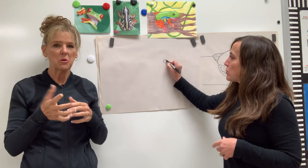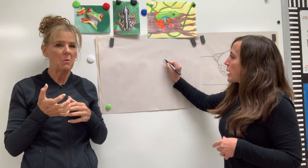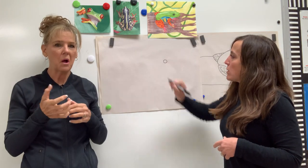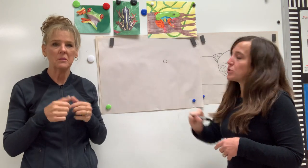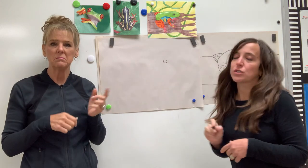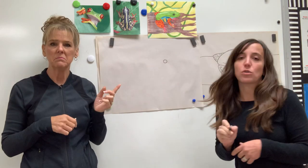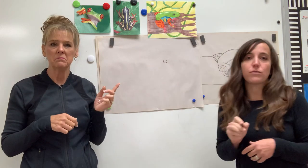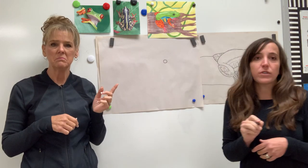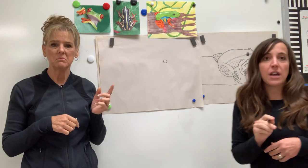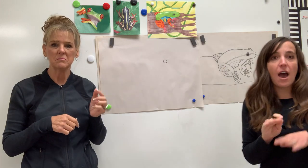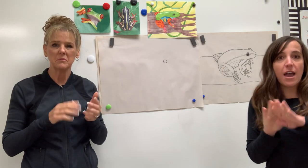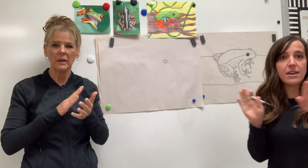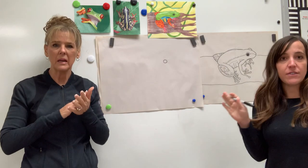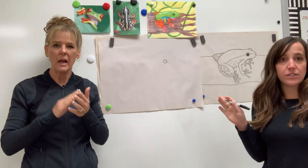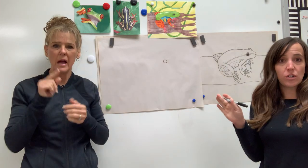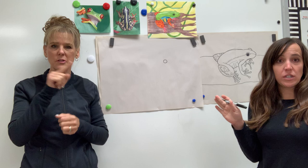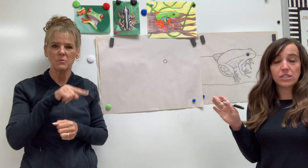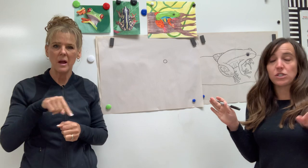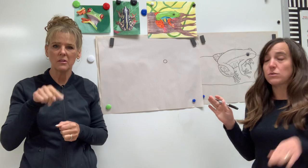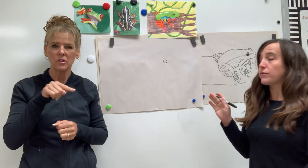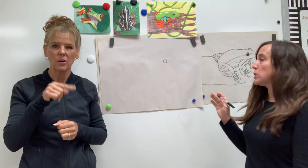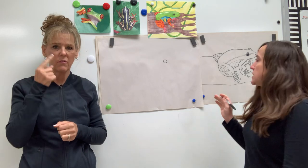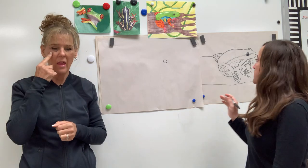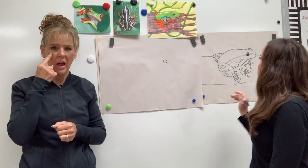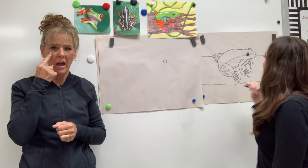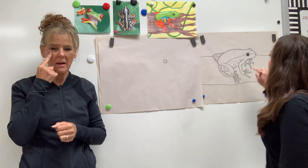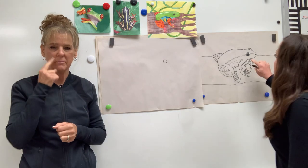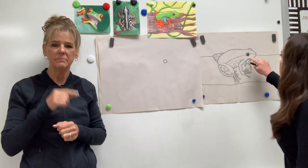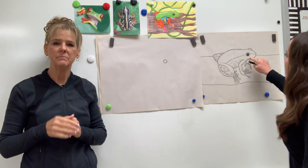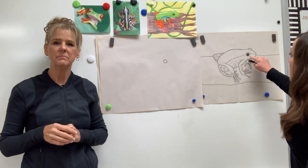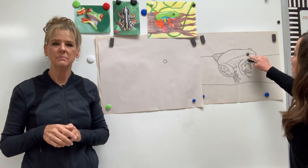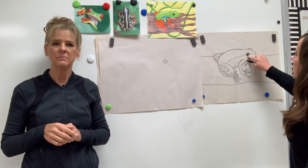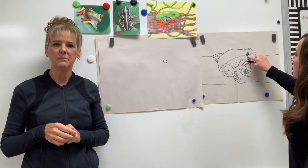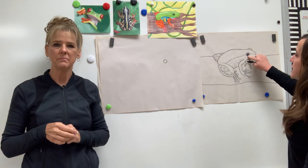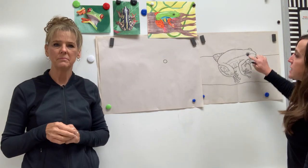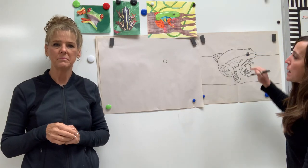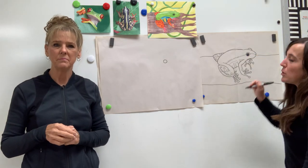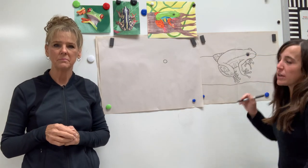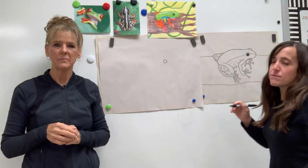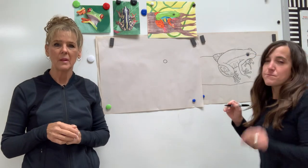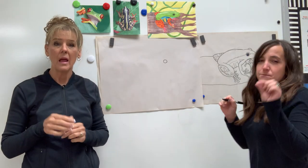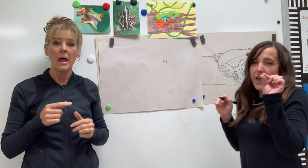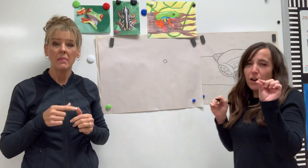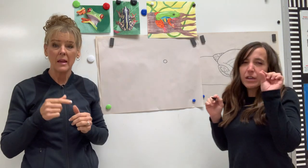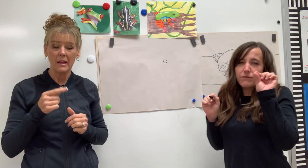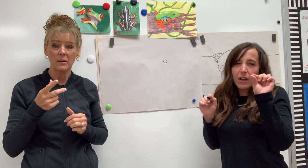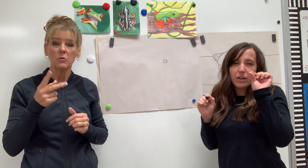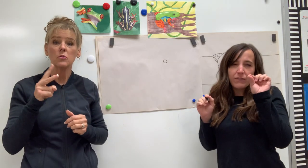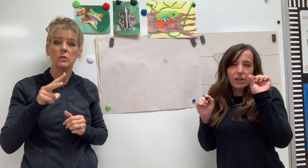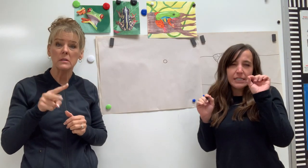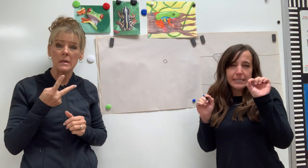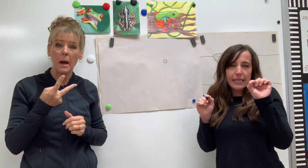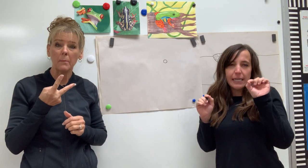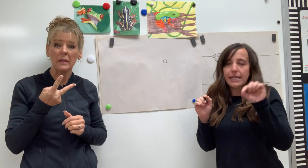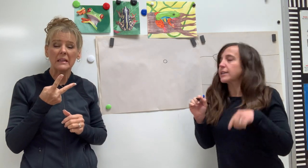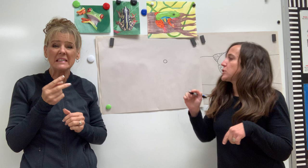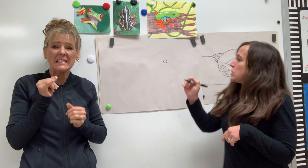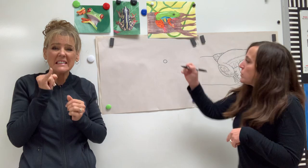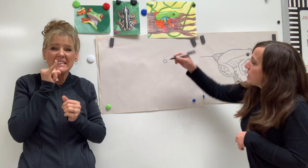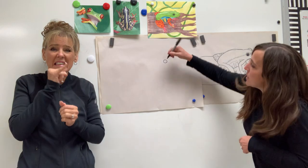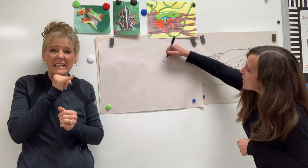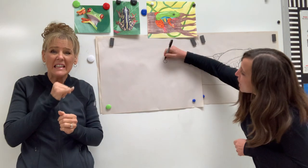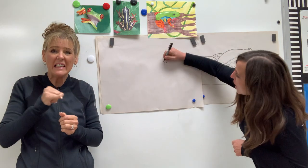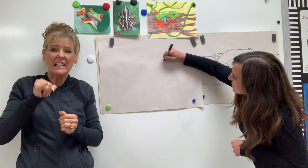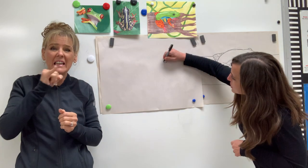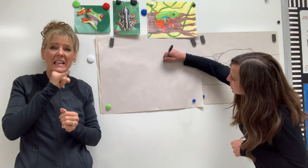a nice round circle for the eye. That's all you need to do at first. Then we're going to double it very, very, very skinny next